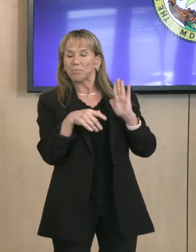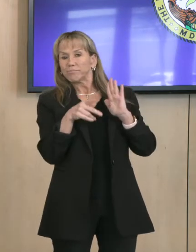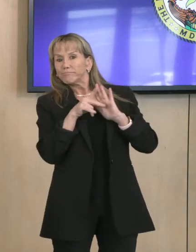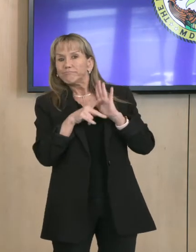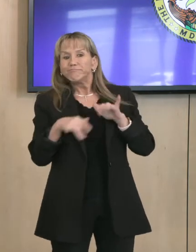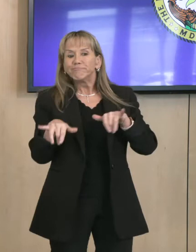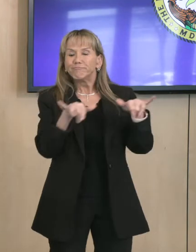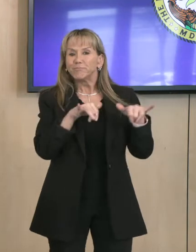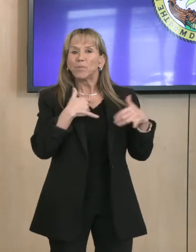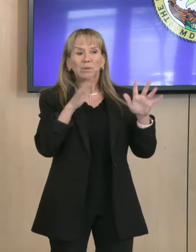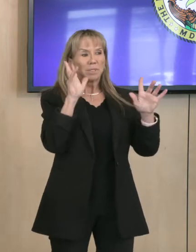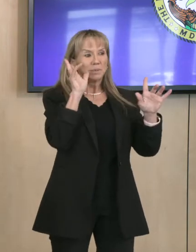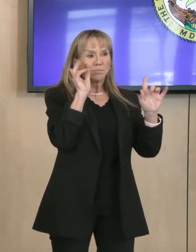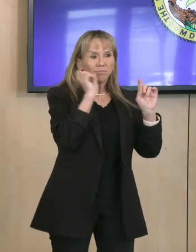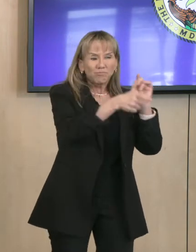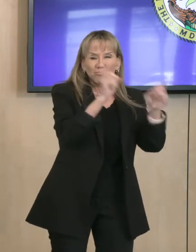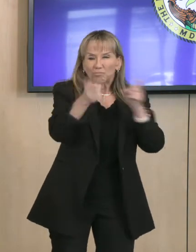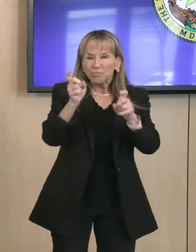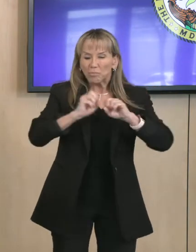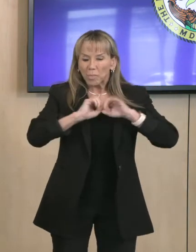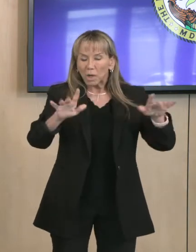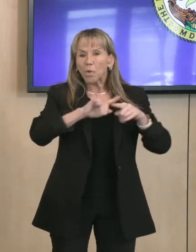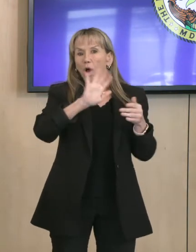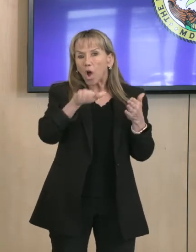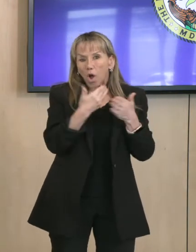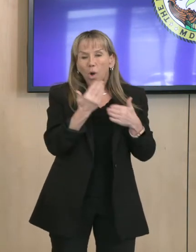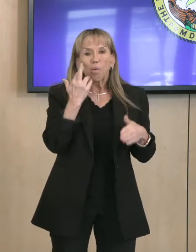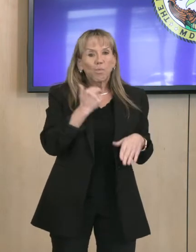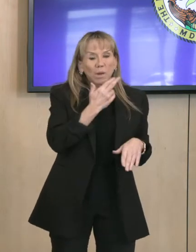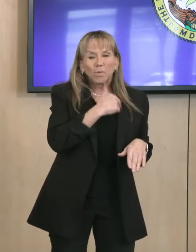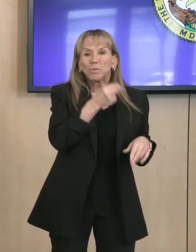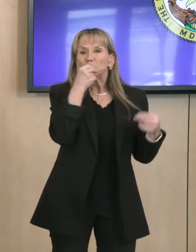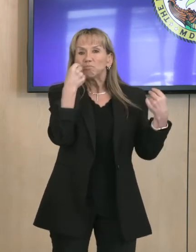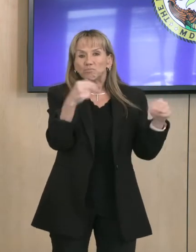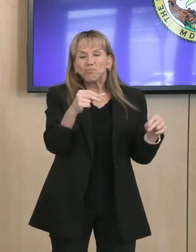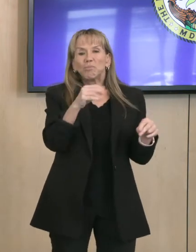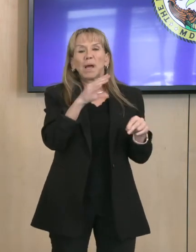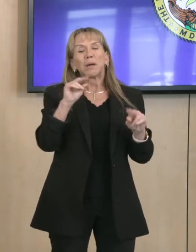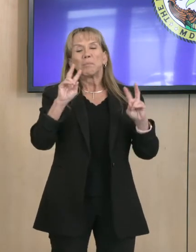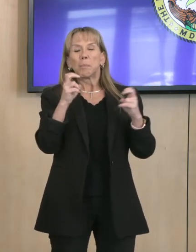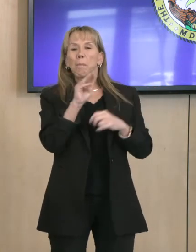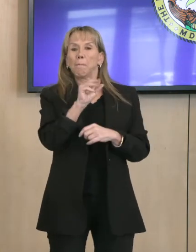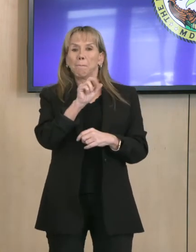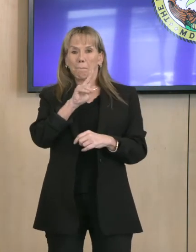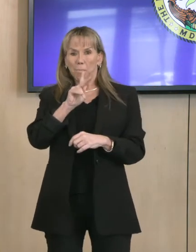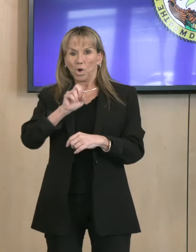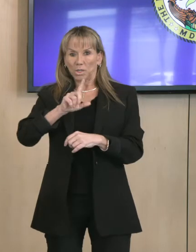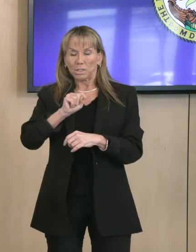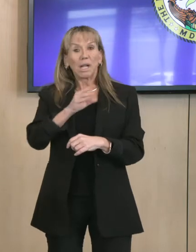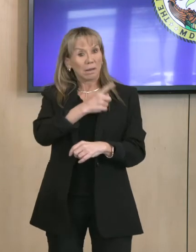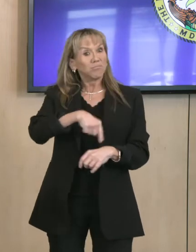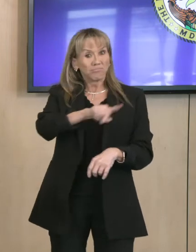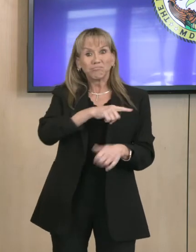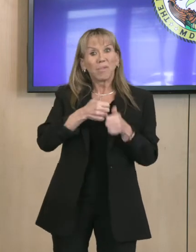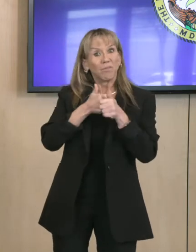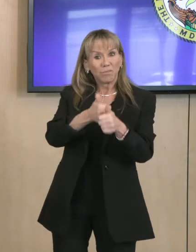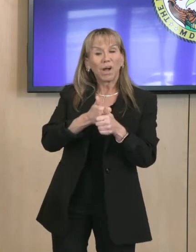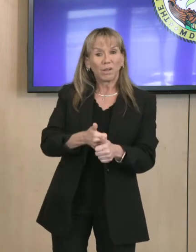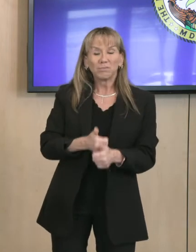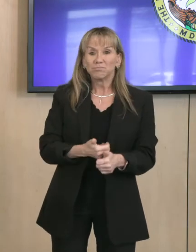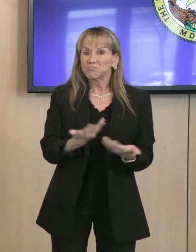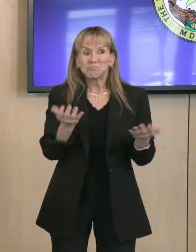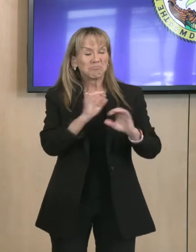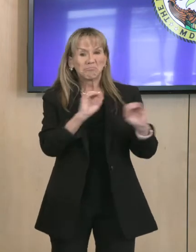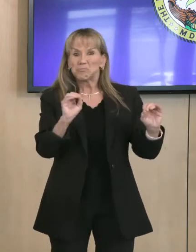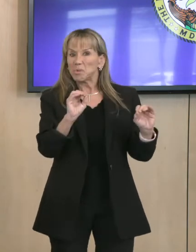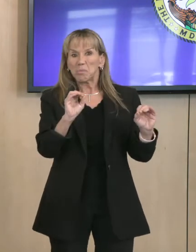local restaurants, grocery stores, and markets. These are steps they are following. There is no ongoing